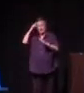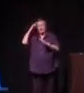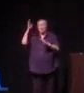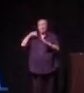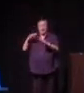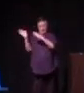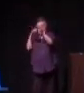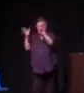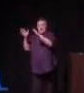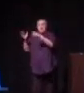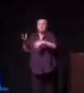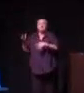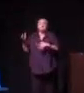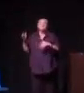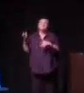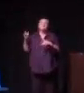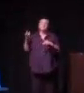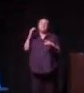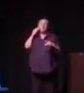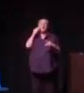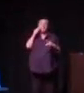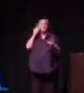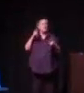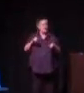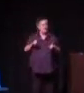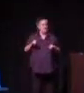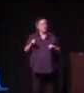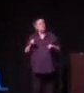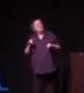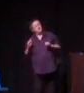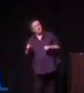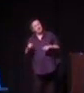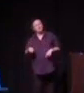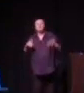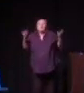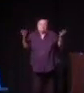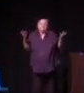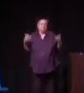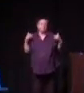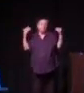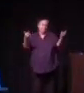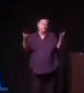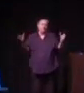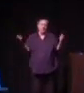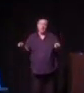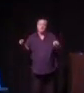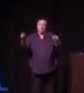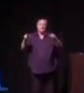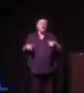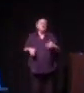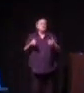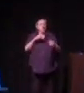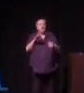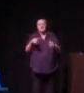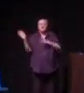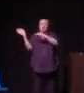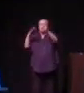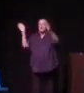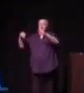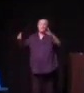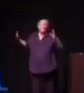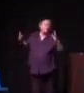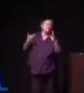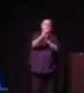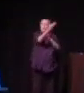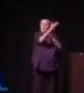of it. That's part of, if I can find my paperwork here, Right off the Camino Nomad Real Village San Vicente Mobile Home Park. Okay, so yes. one off of El